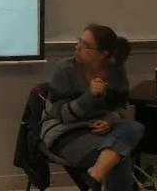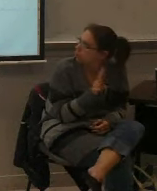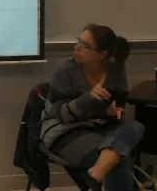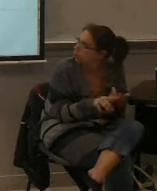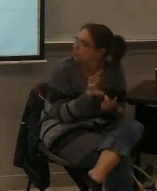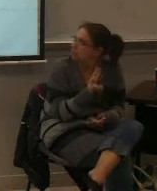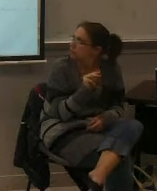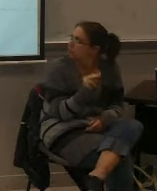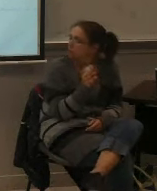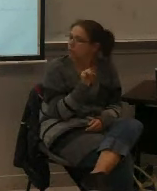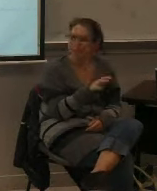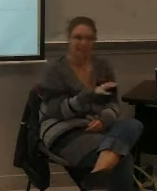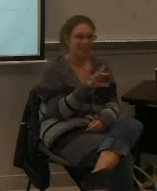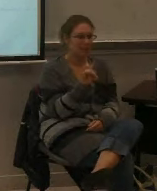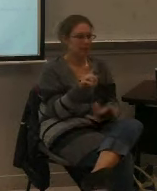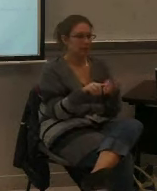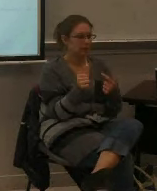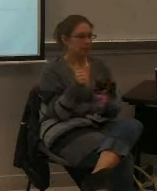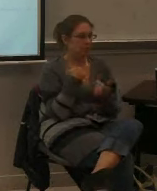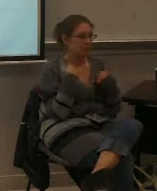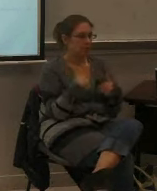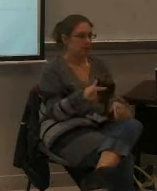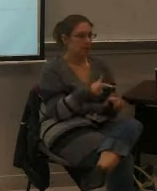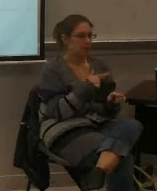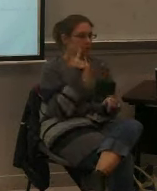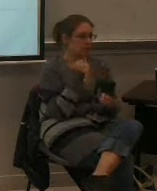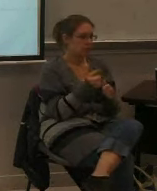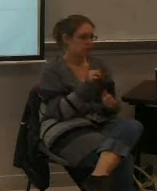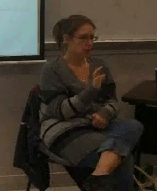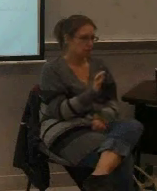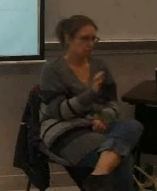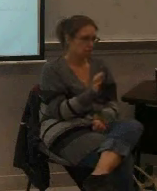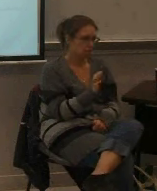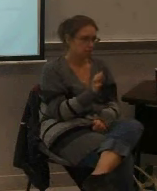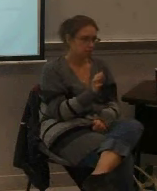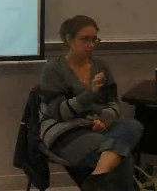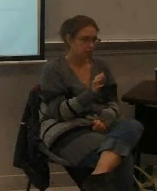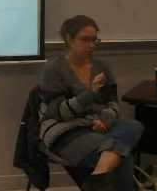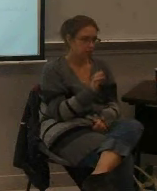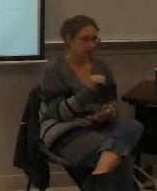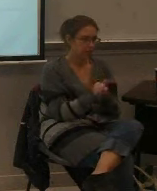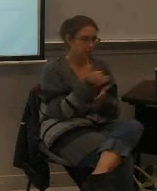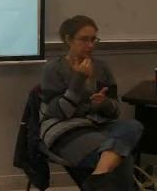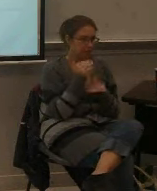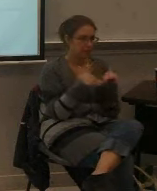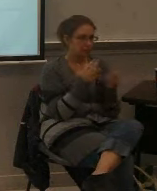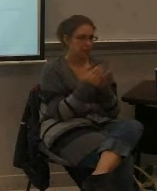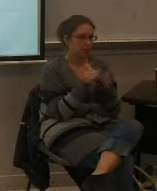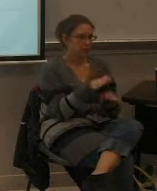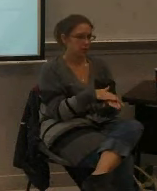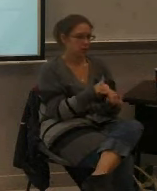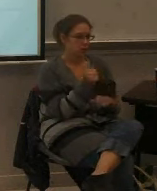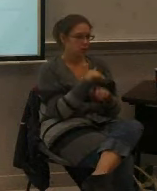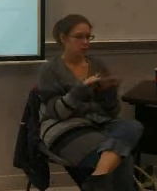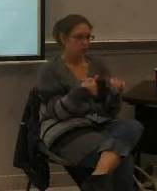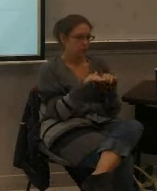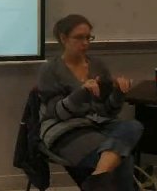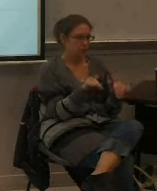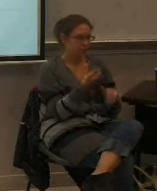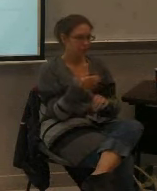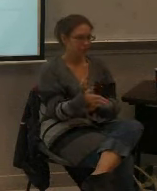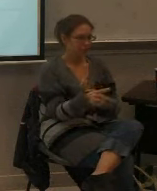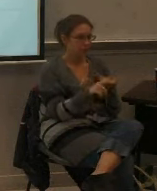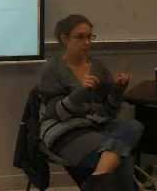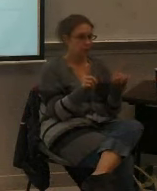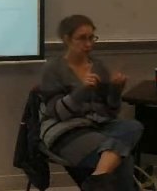and maybe 8 to 10 body lengths per second. and that's better than some of the slower swimming